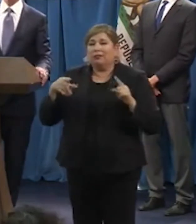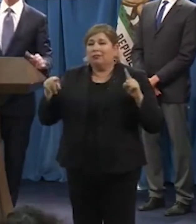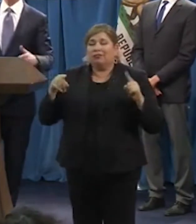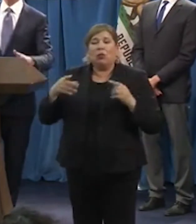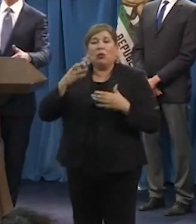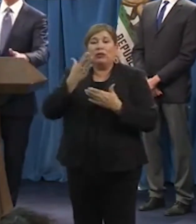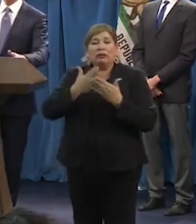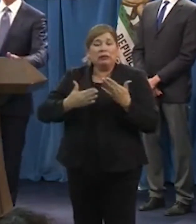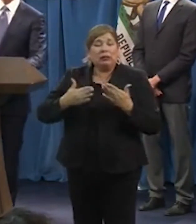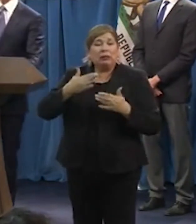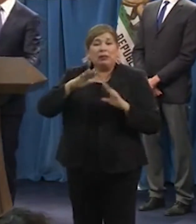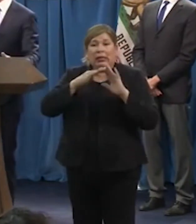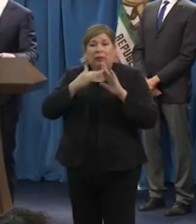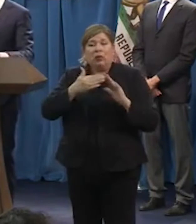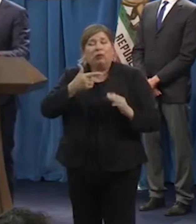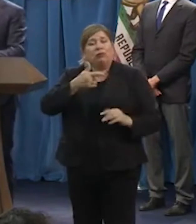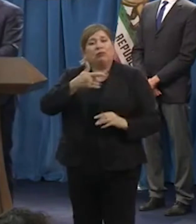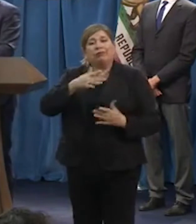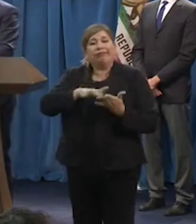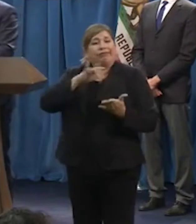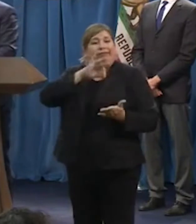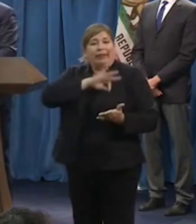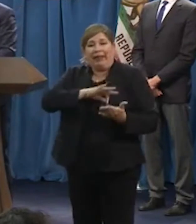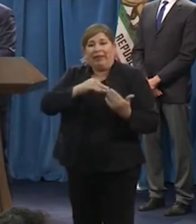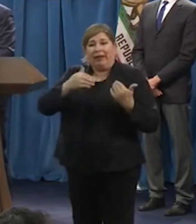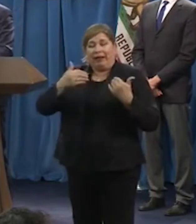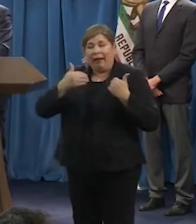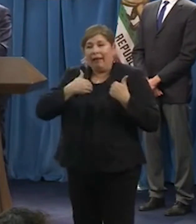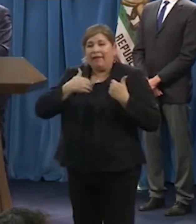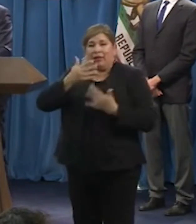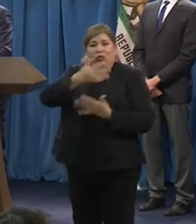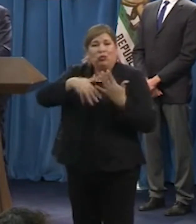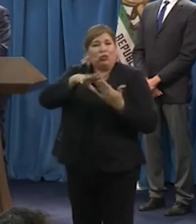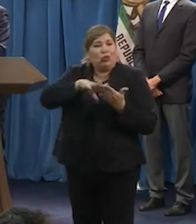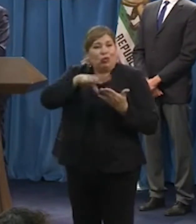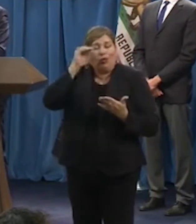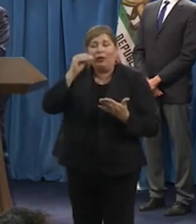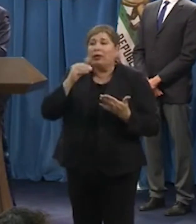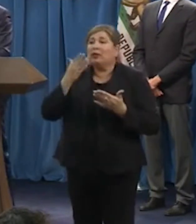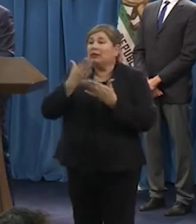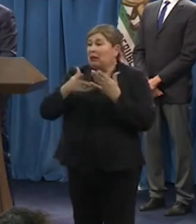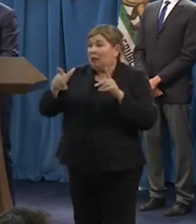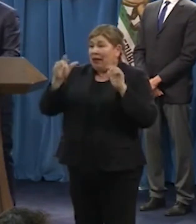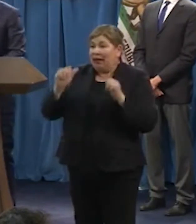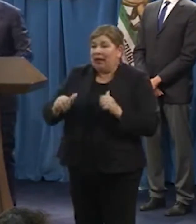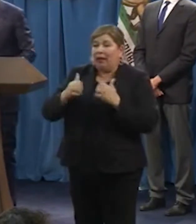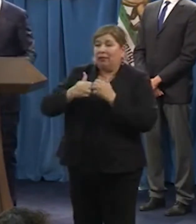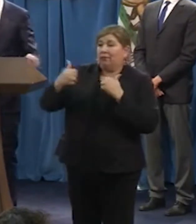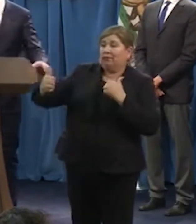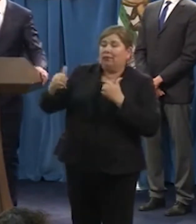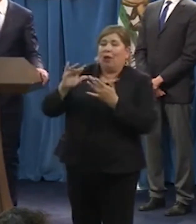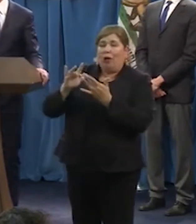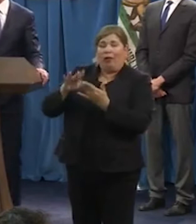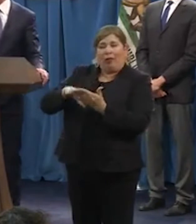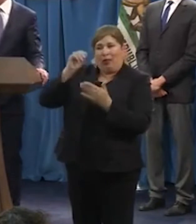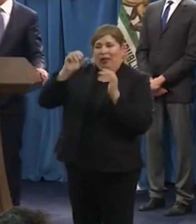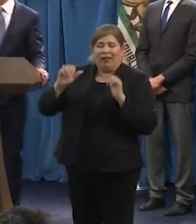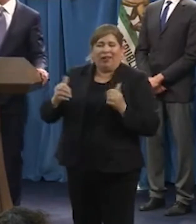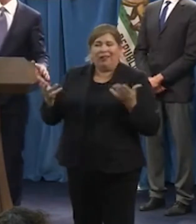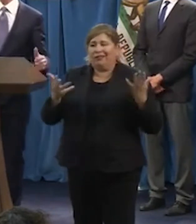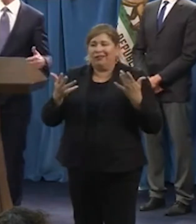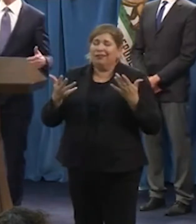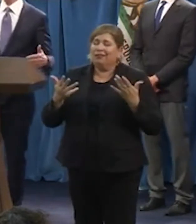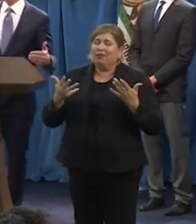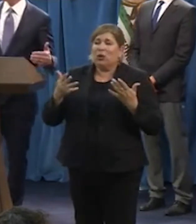the benefits of the components of social learning, or rather distance learning, online learning capacity, and the like. So,